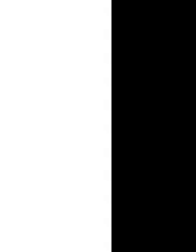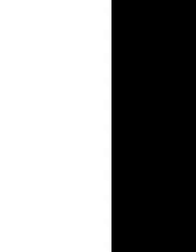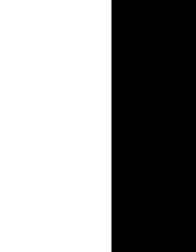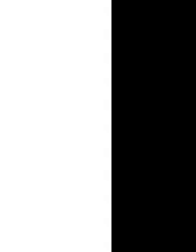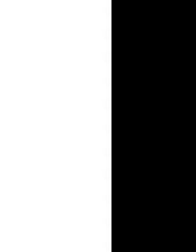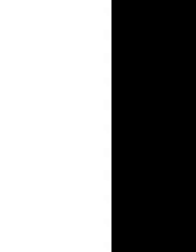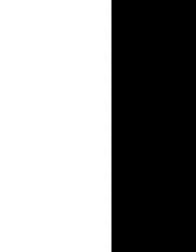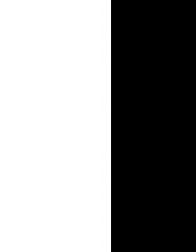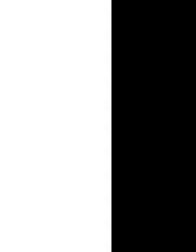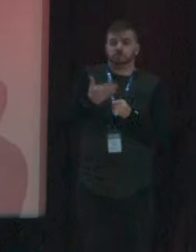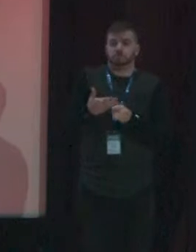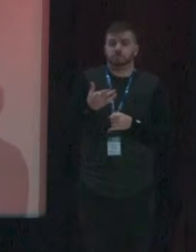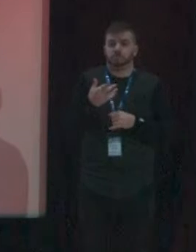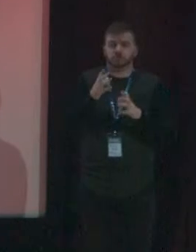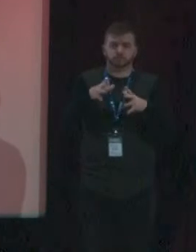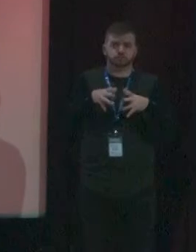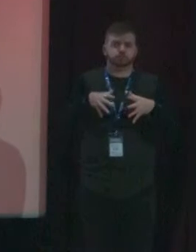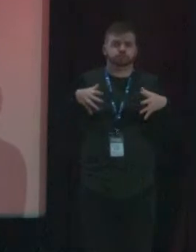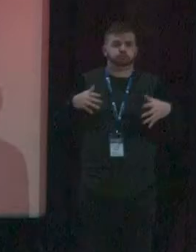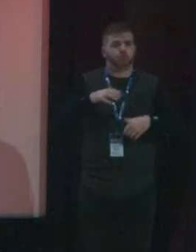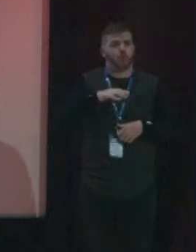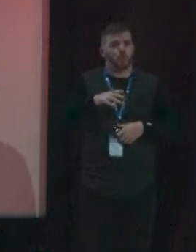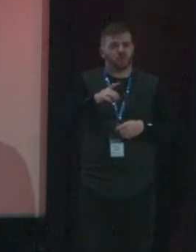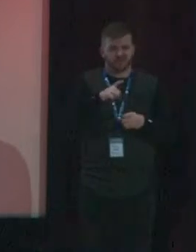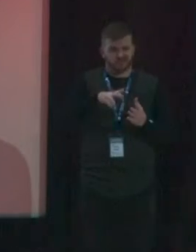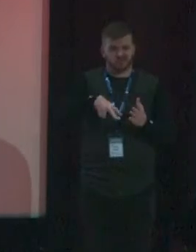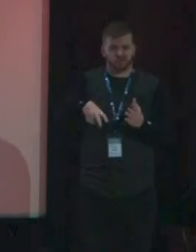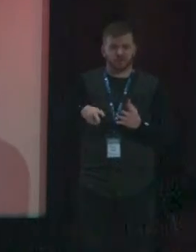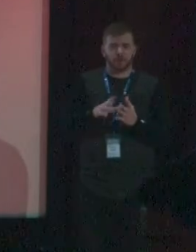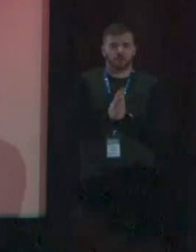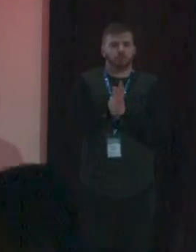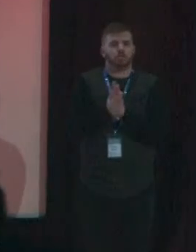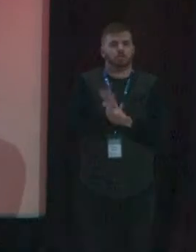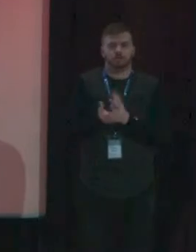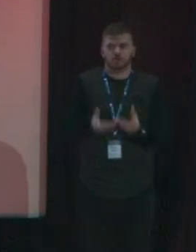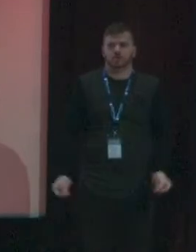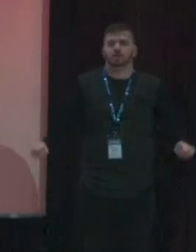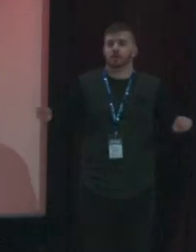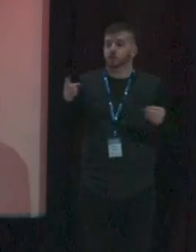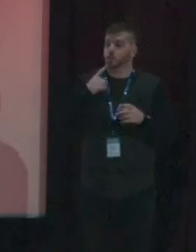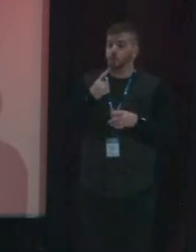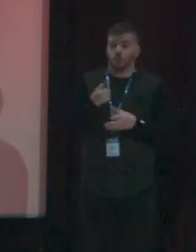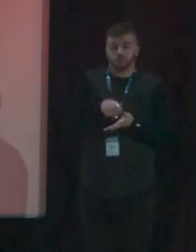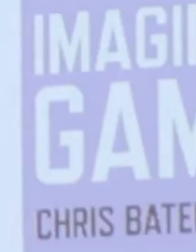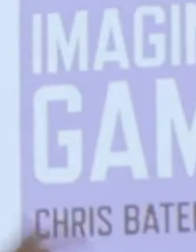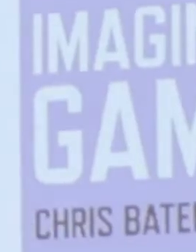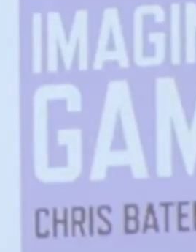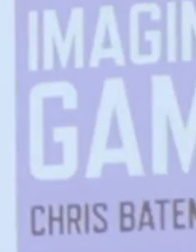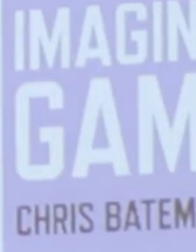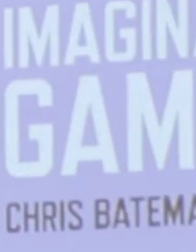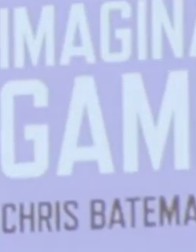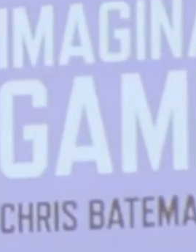out to be such gargantuan tomes that nobody could read the lot of them without melting. So I started working on shorter philosophy books.